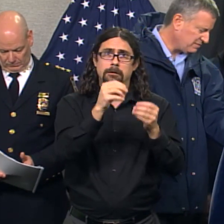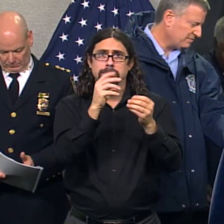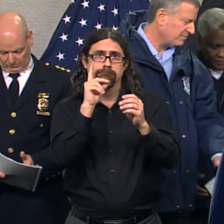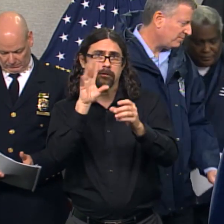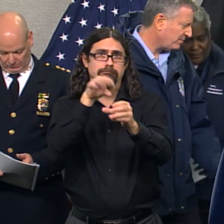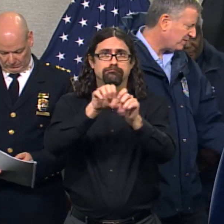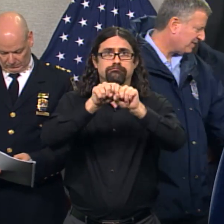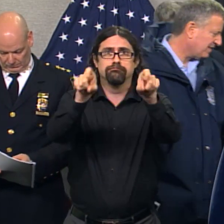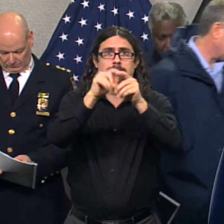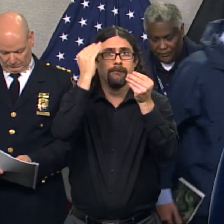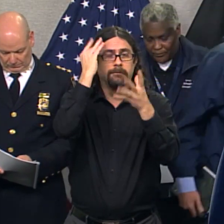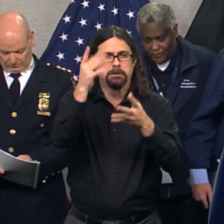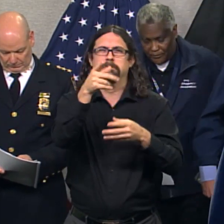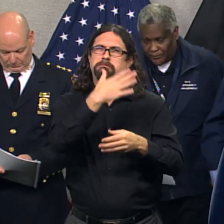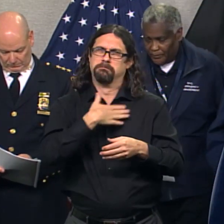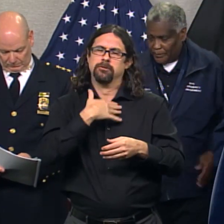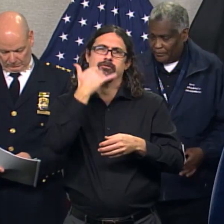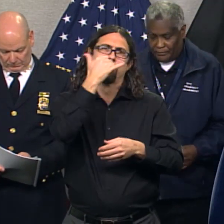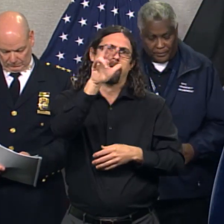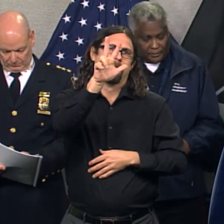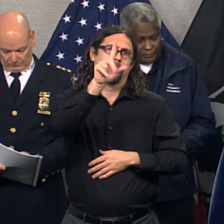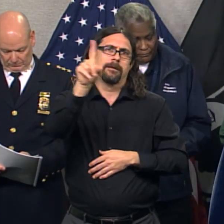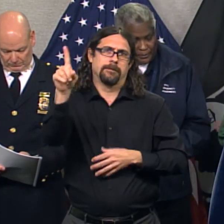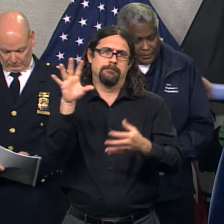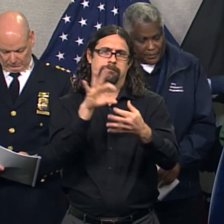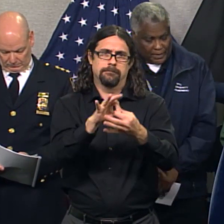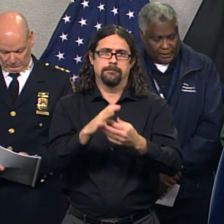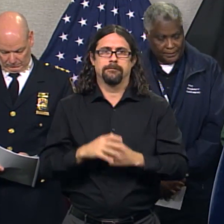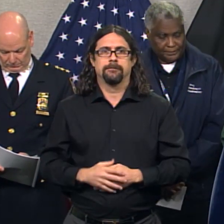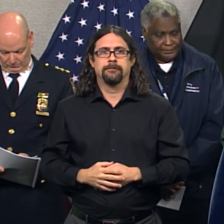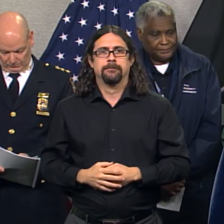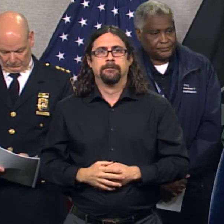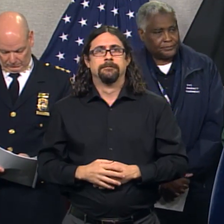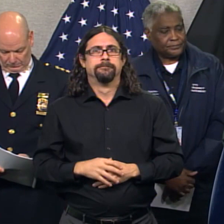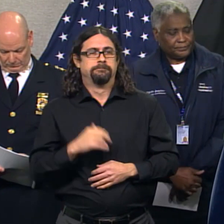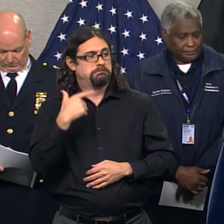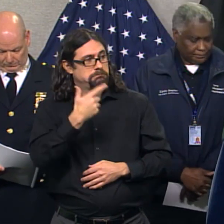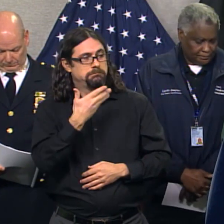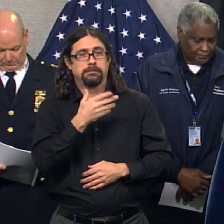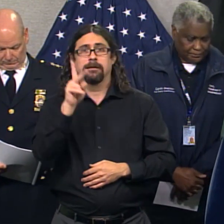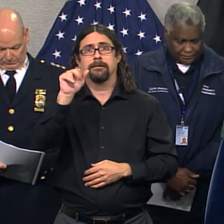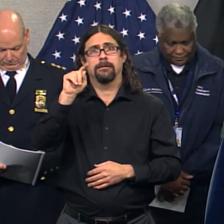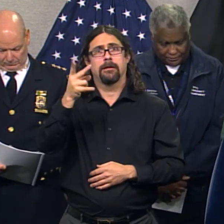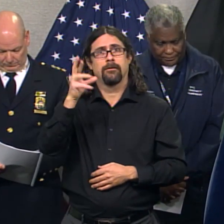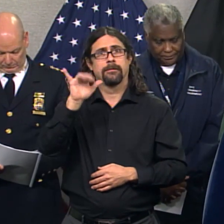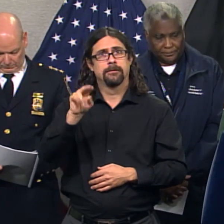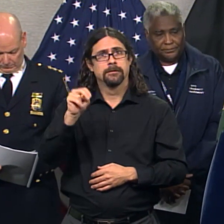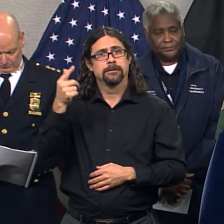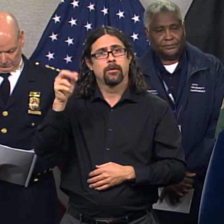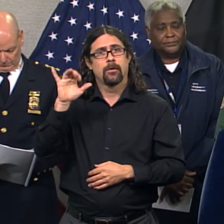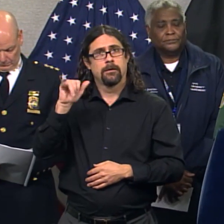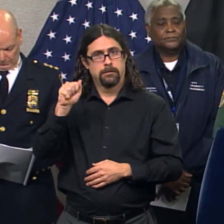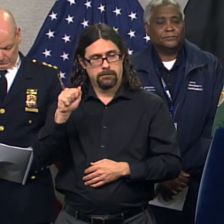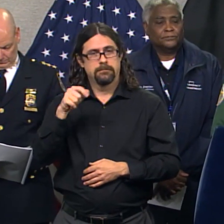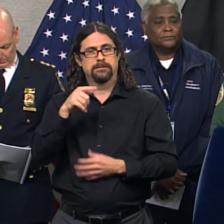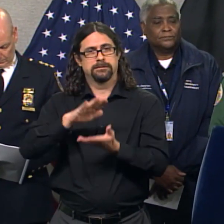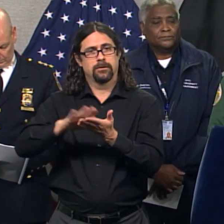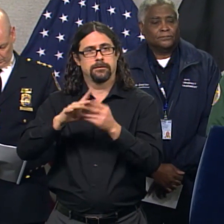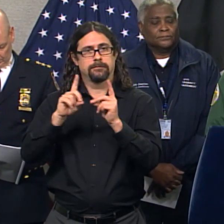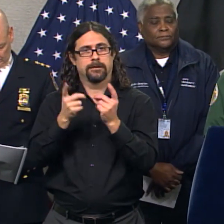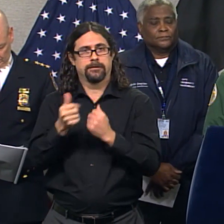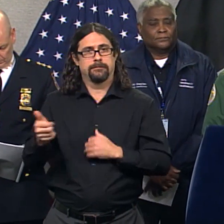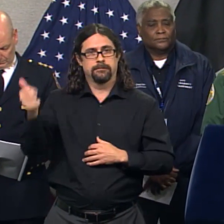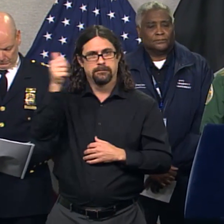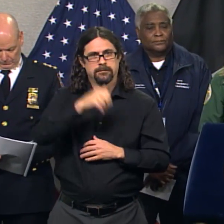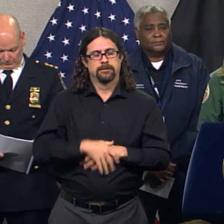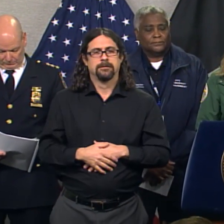Garcia. The shortest one. As the mayor said, we have over 2,300 pieces of equipment working across